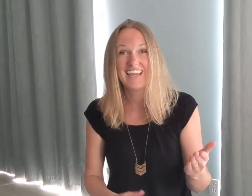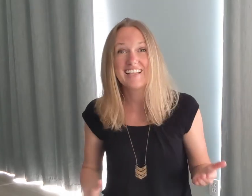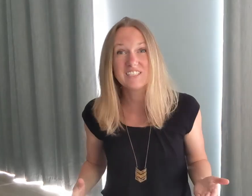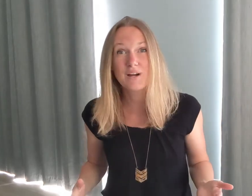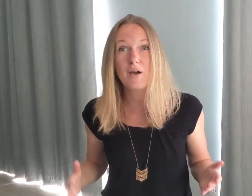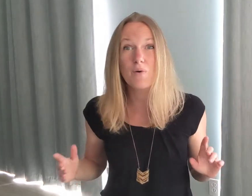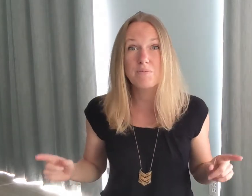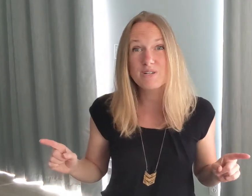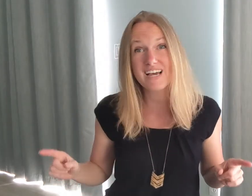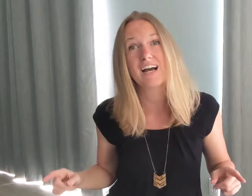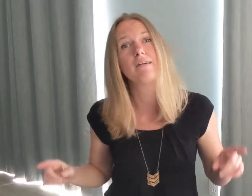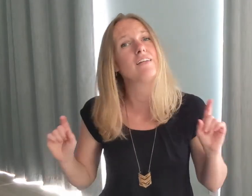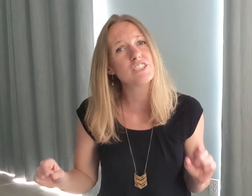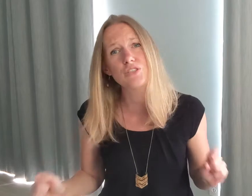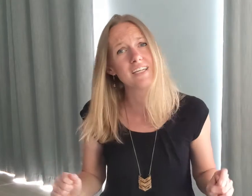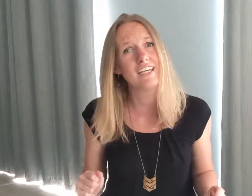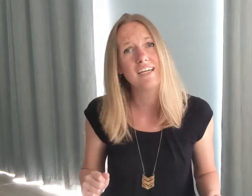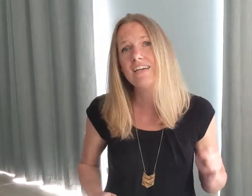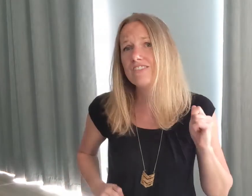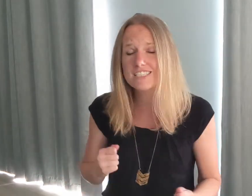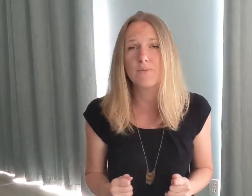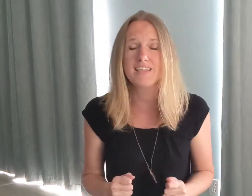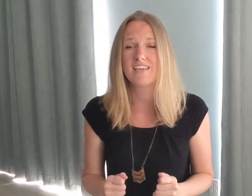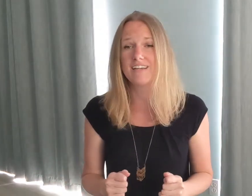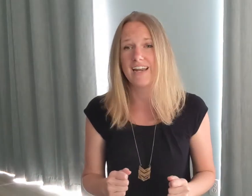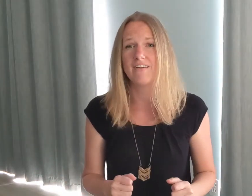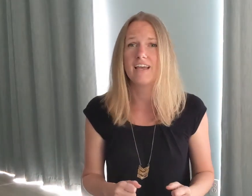let's try that one more time. I know it's tricky. If you stick with it, you'll get it, okay?